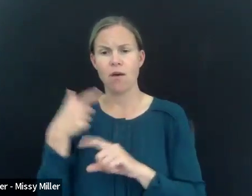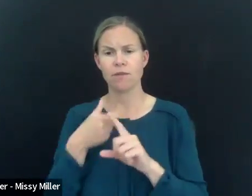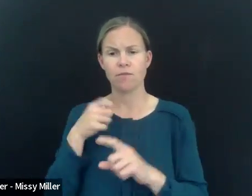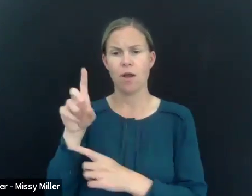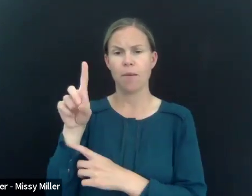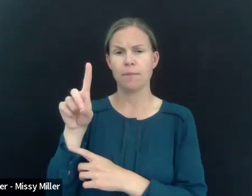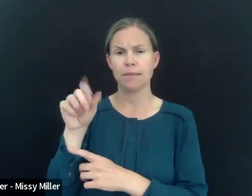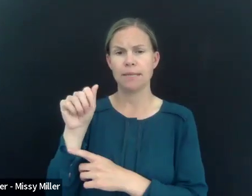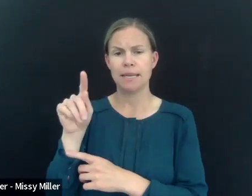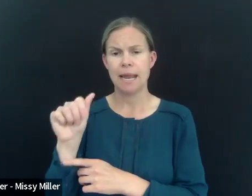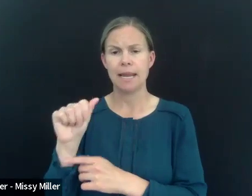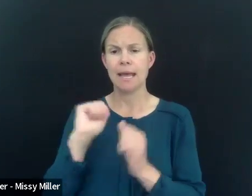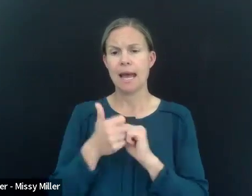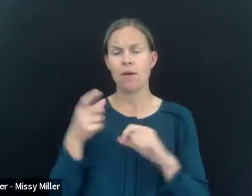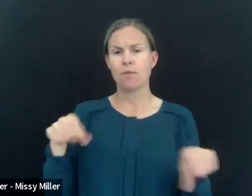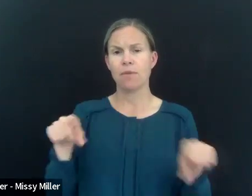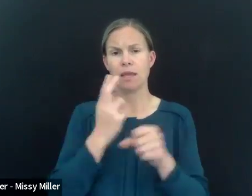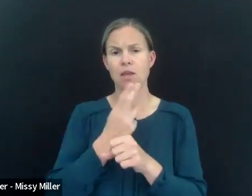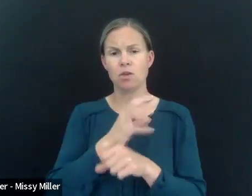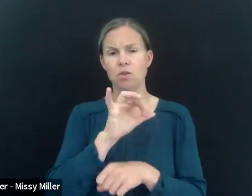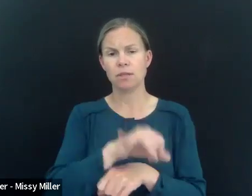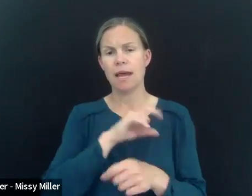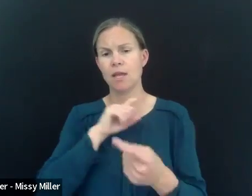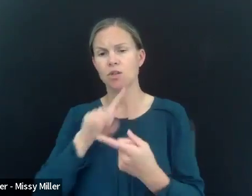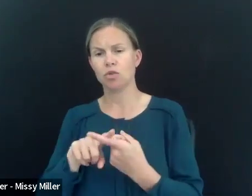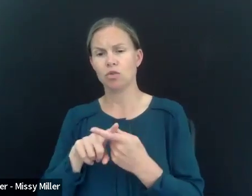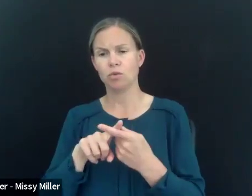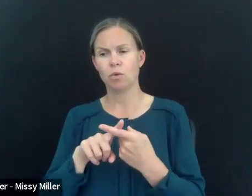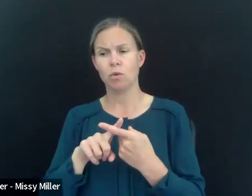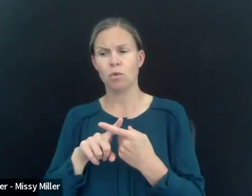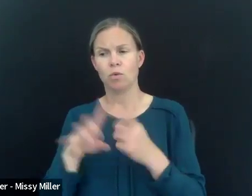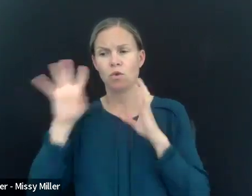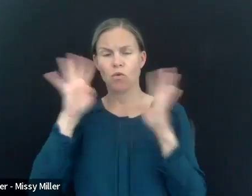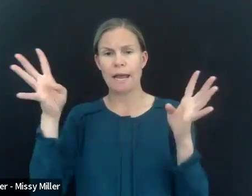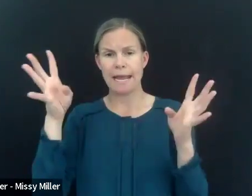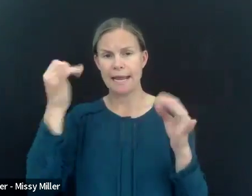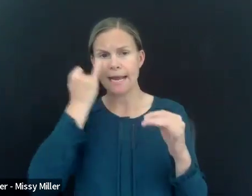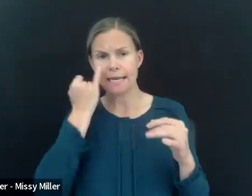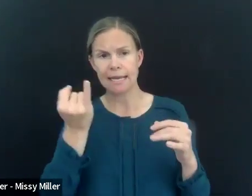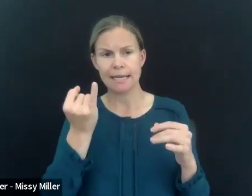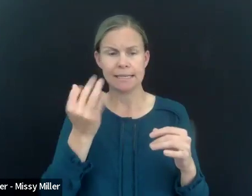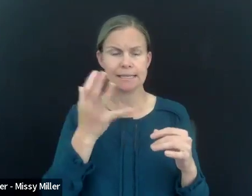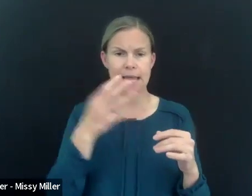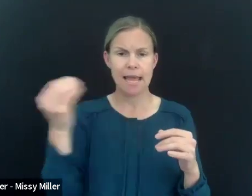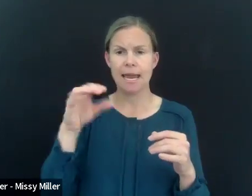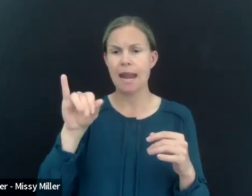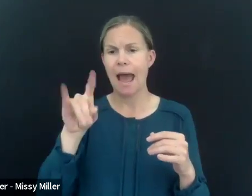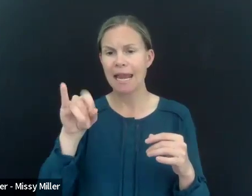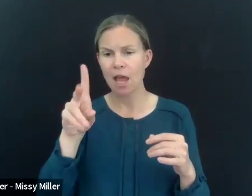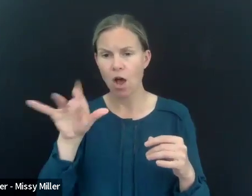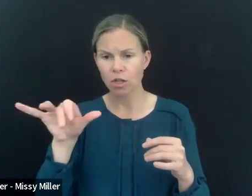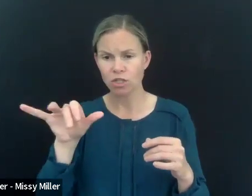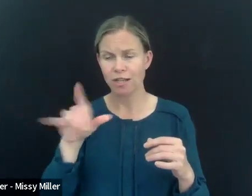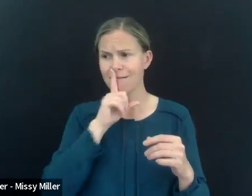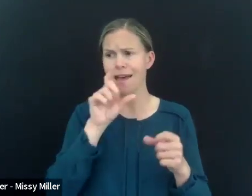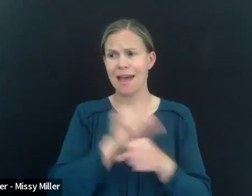was used to create ideas and ideology, basically, that has been harming, that